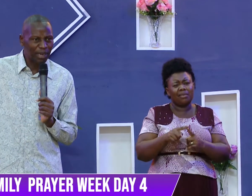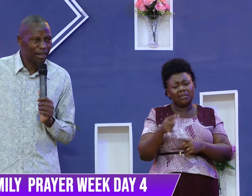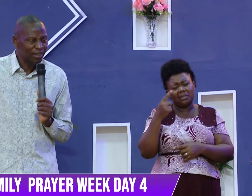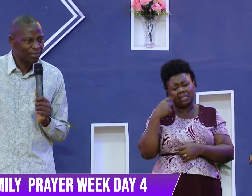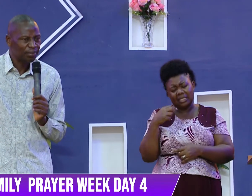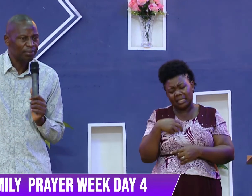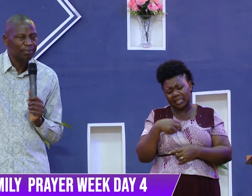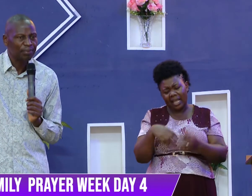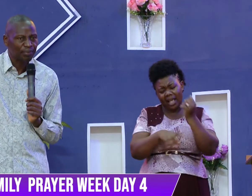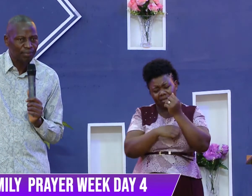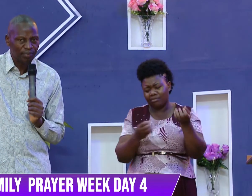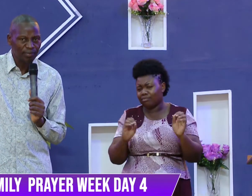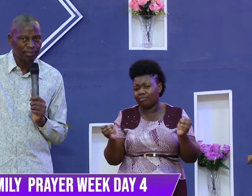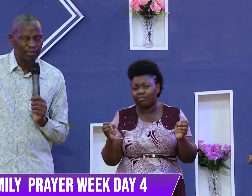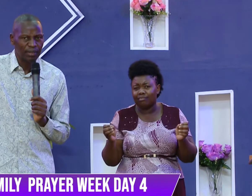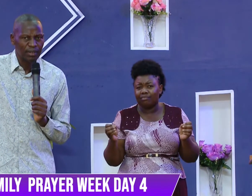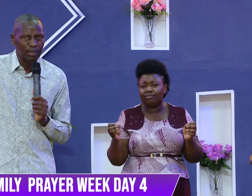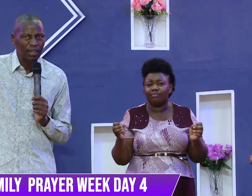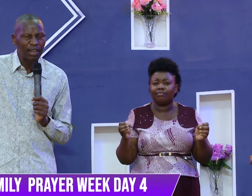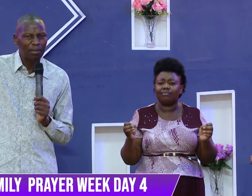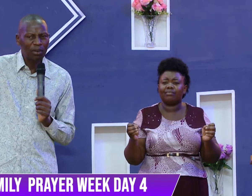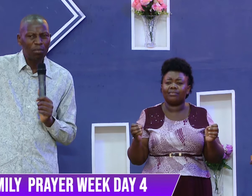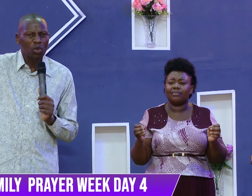you. But I saw I don't